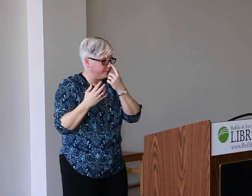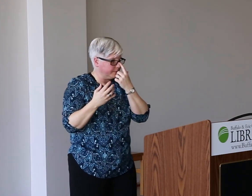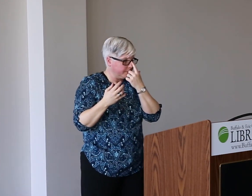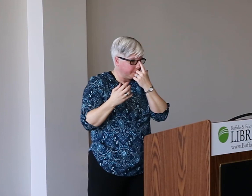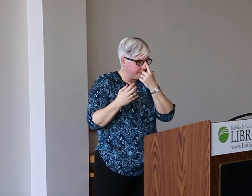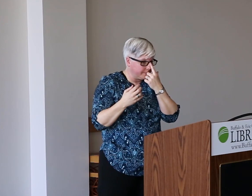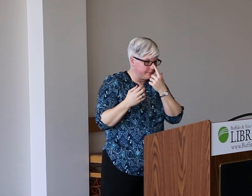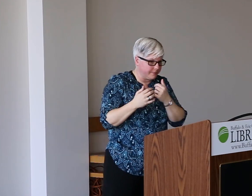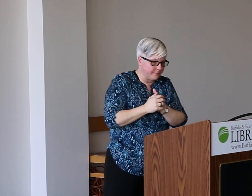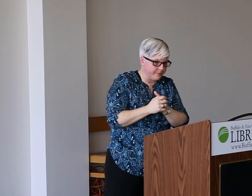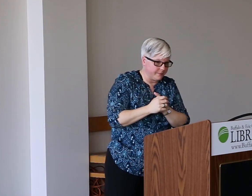world,